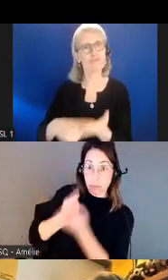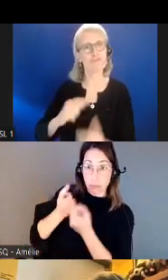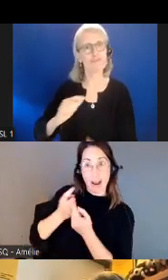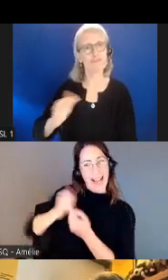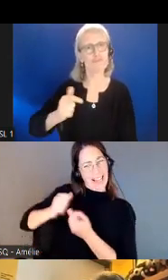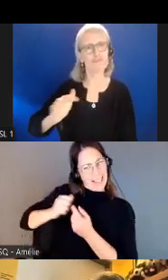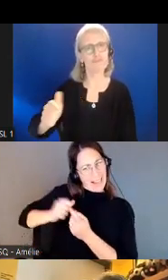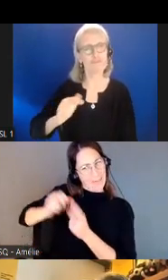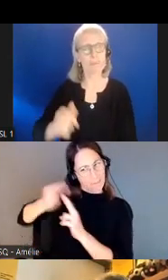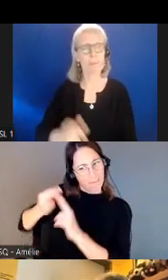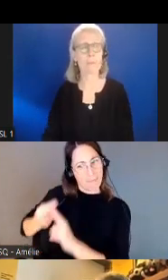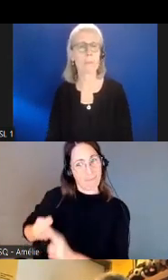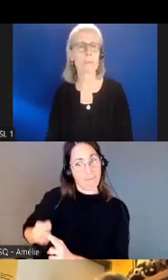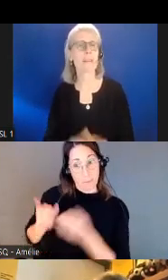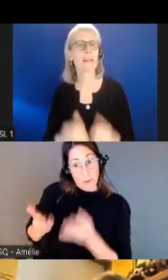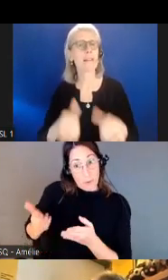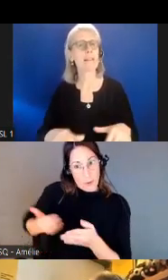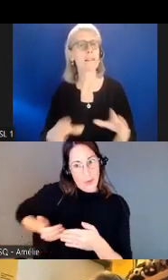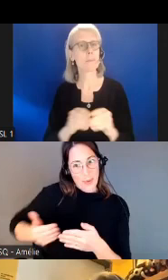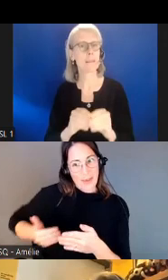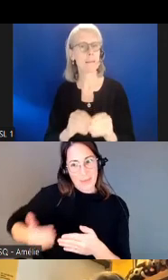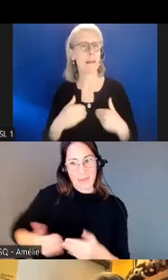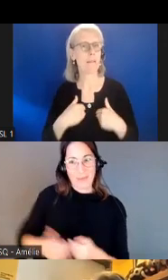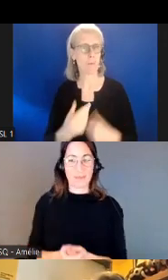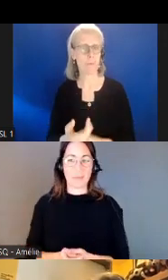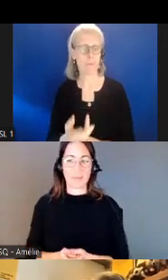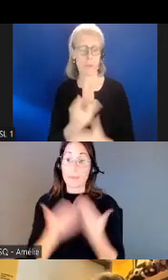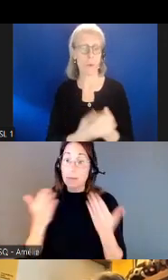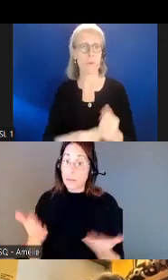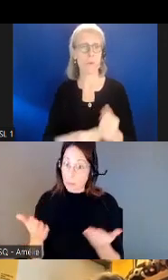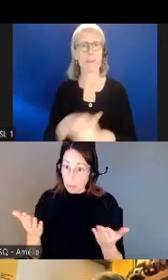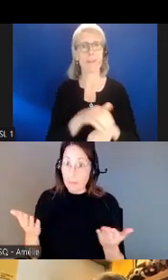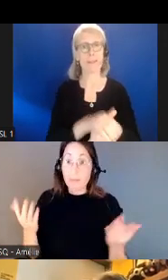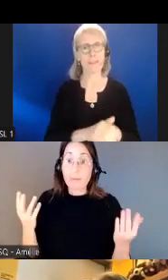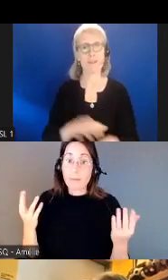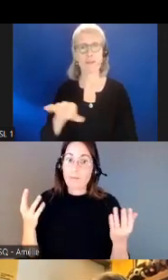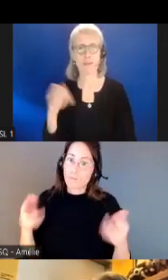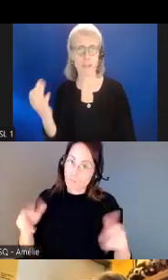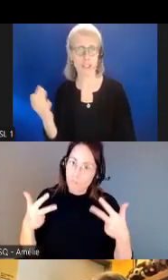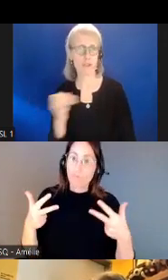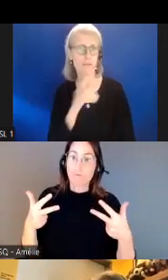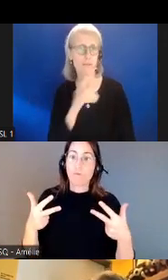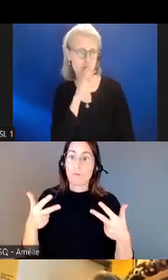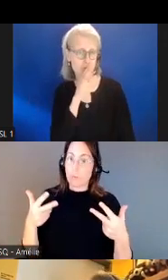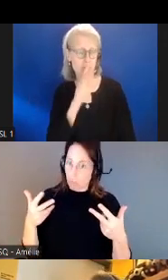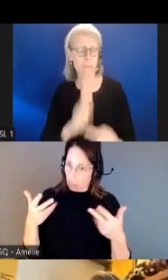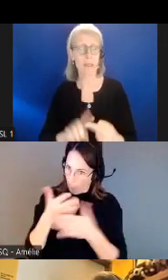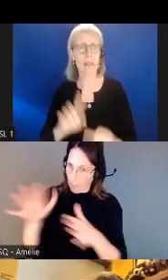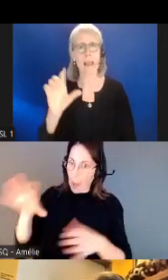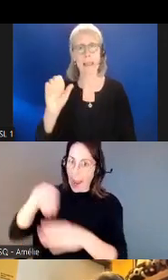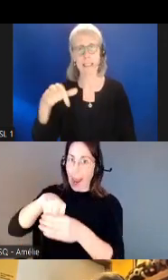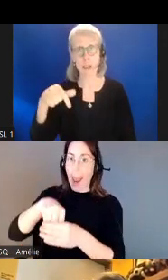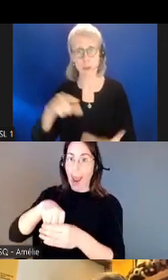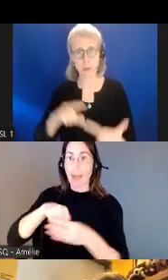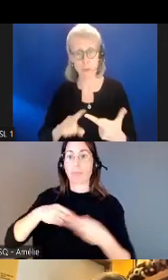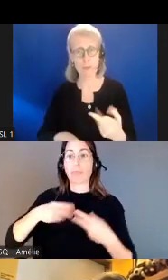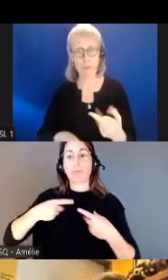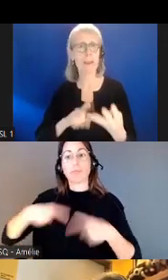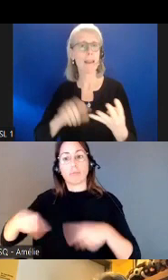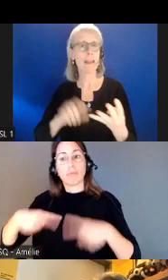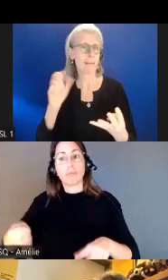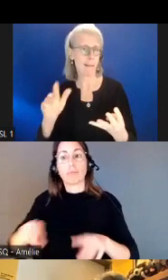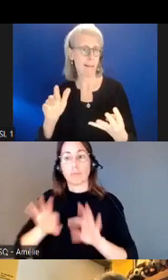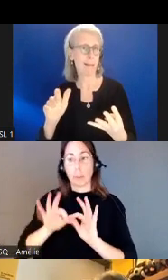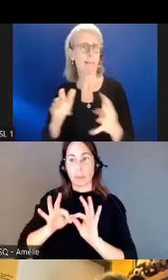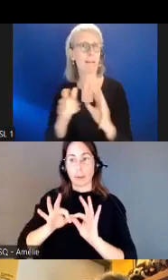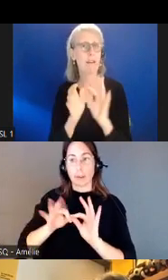meeting today features simultaneous English and French translation, LSQ and ASL